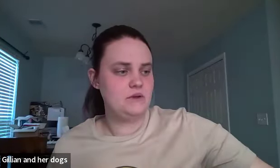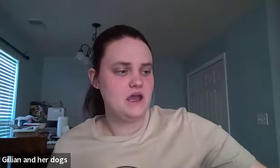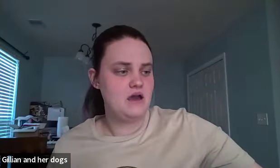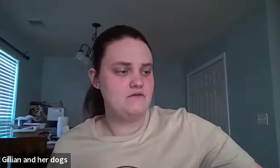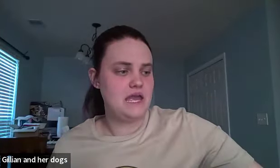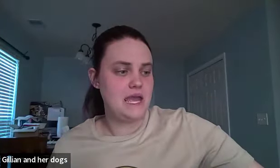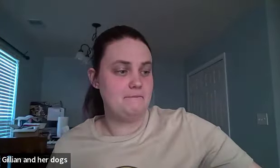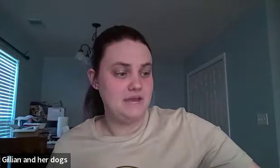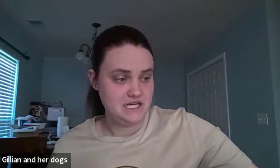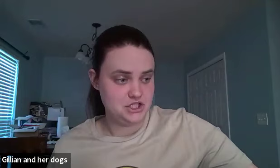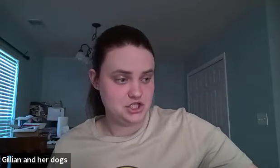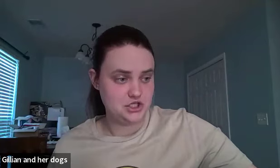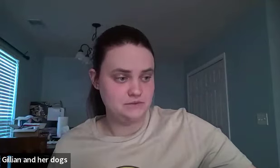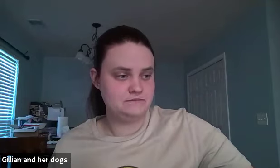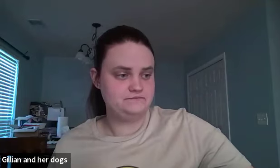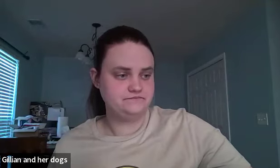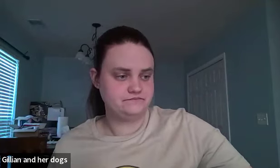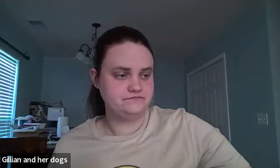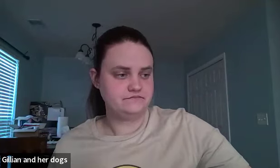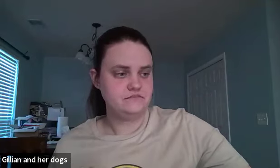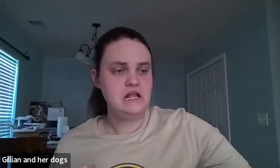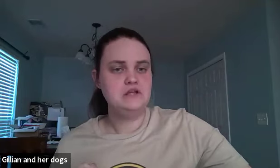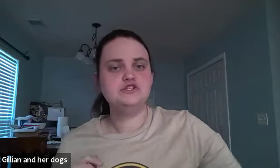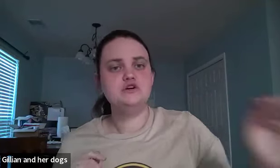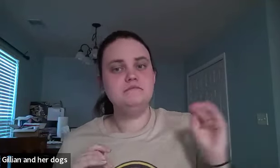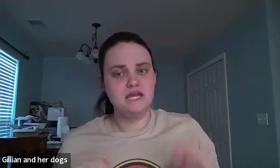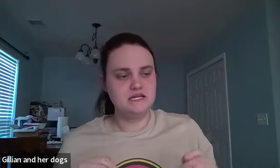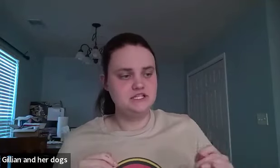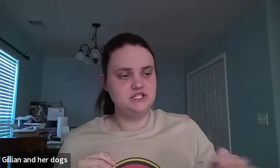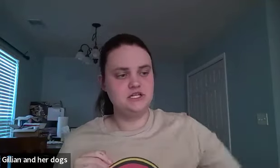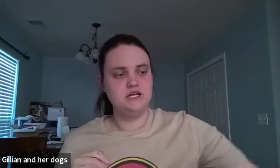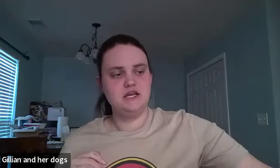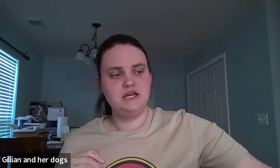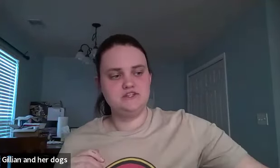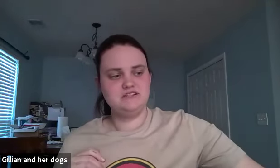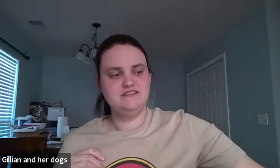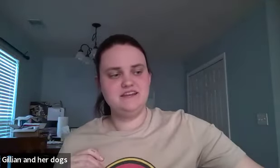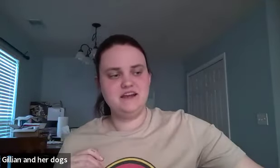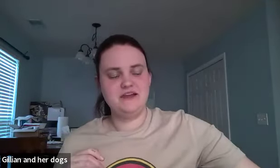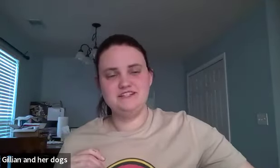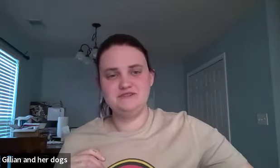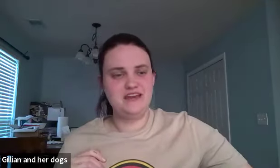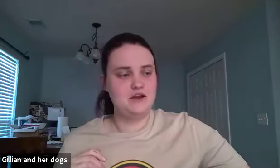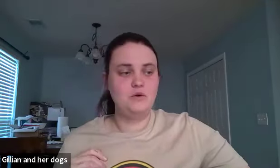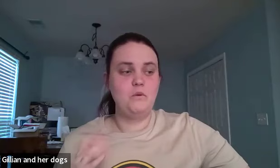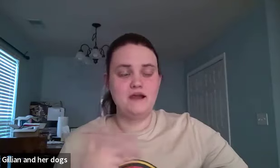Then we have a manager. So manage, interestingly enough, I don't